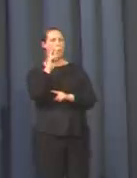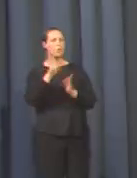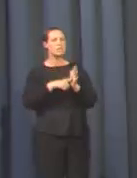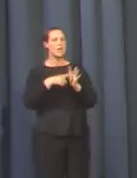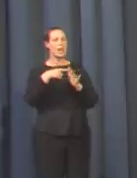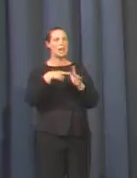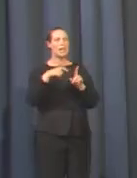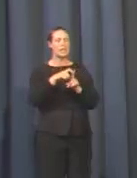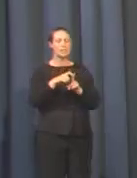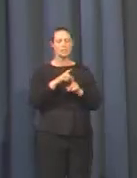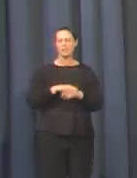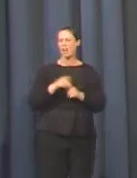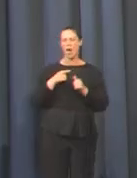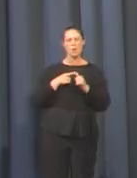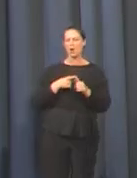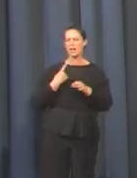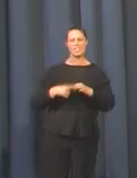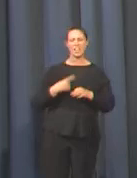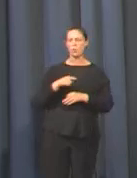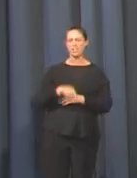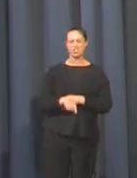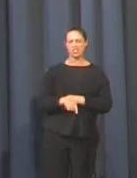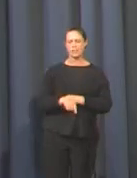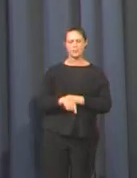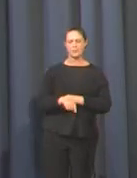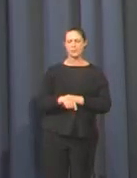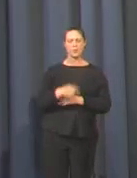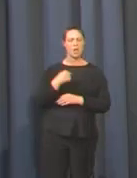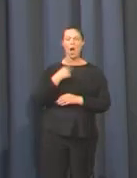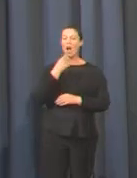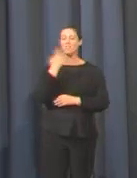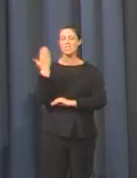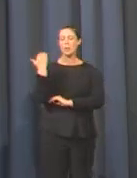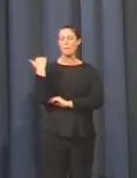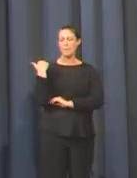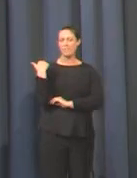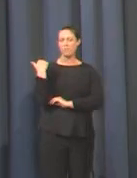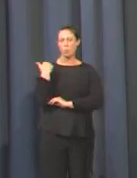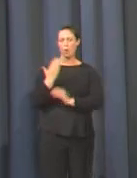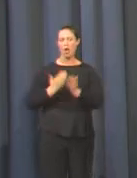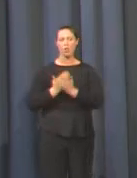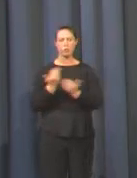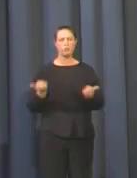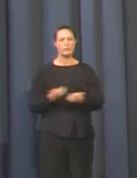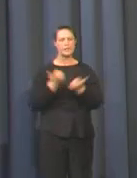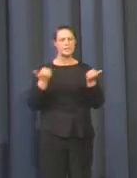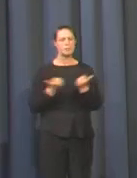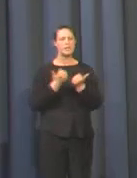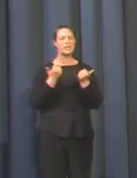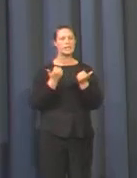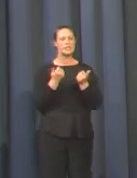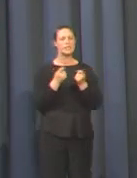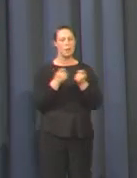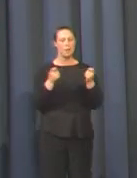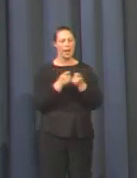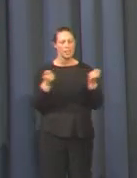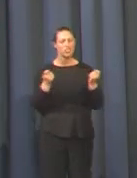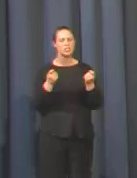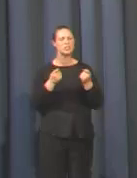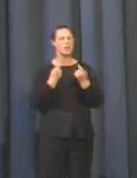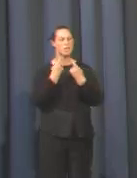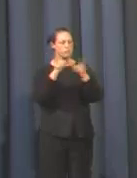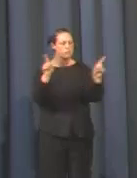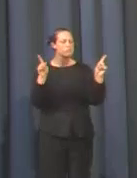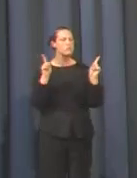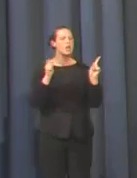I'm not going to answer that question here. I've signalled previously in numerous publications that our primary focus at the minute